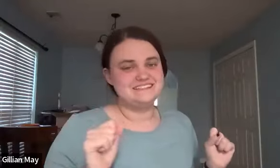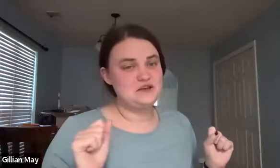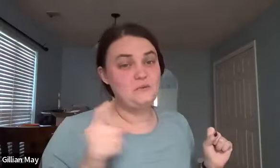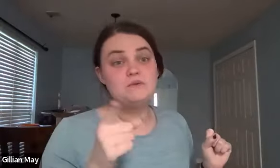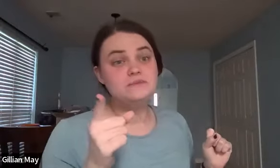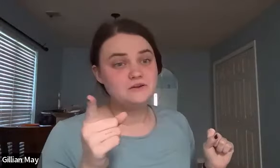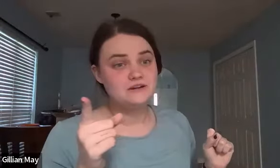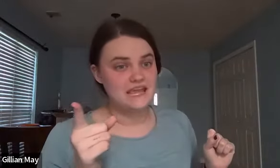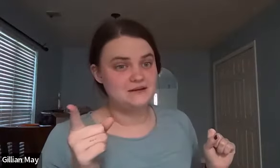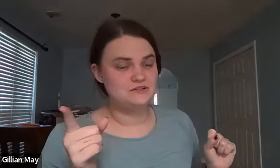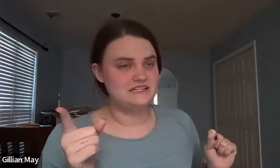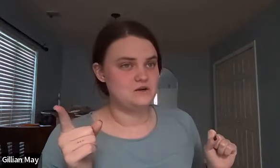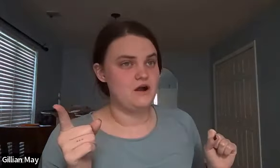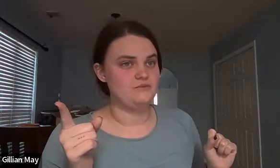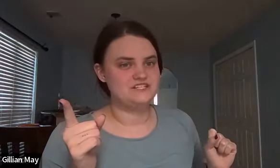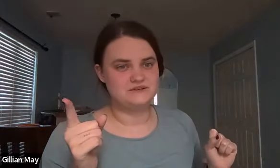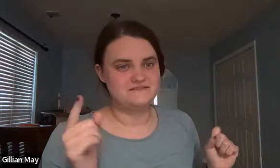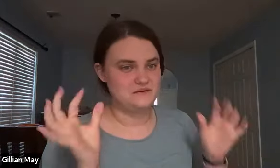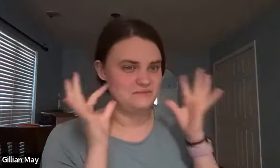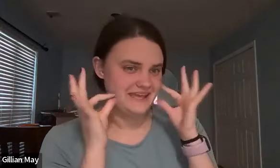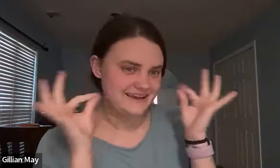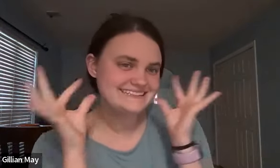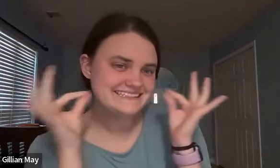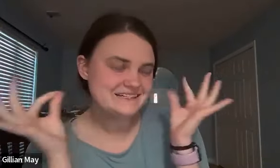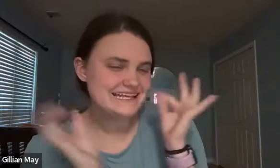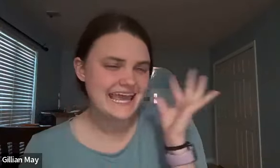So we will be learning animals later on, which is always a fun one, but yeah, kitty cat.